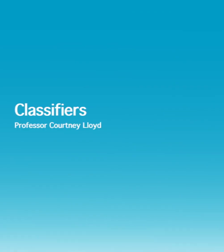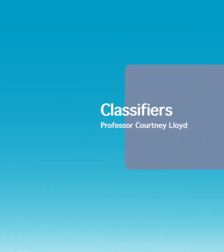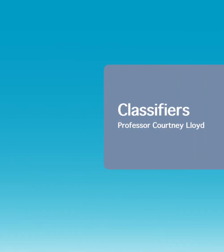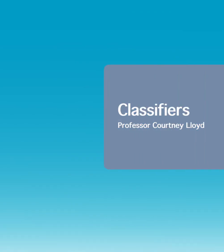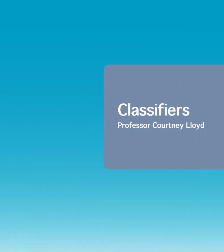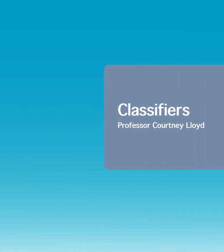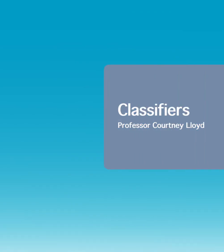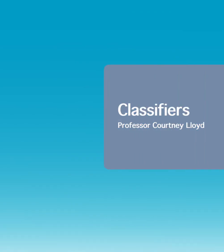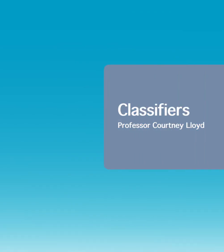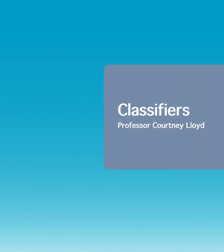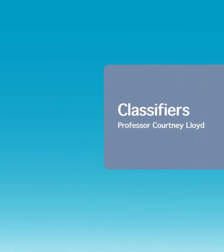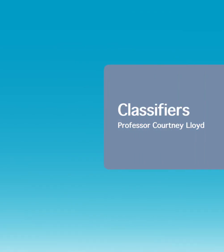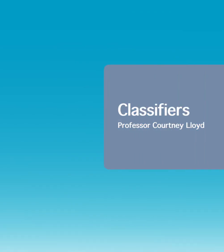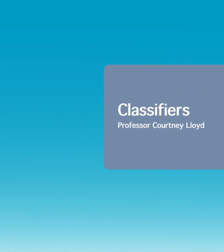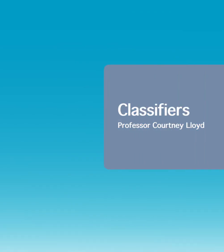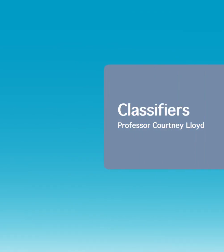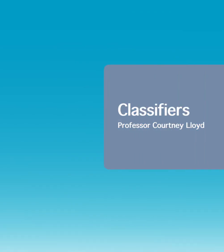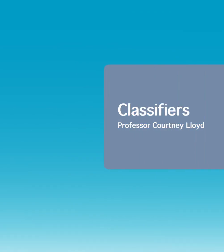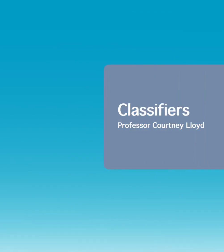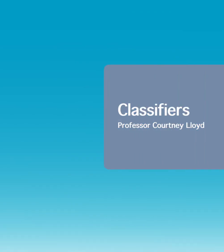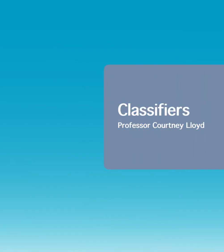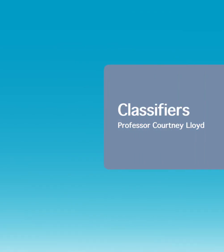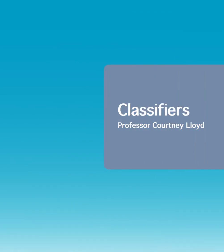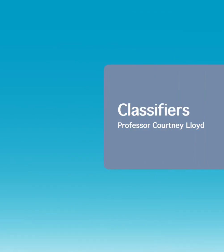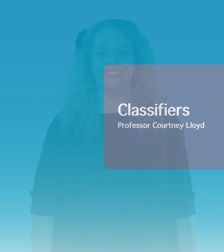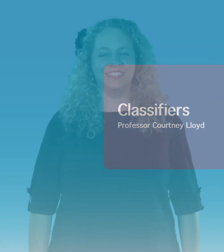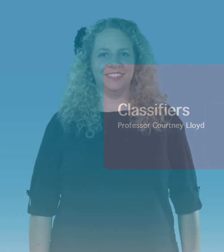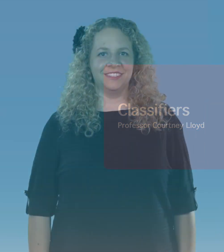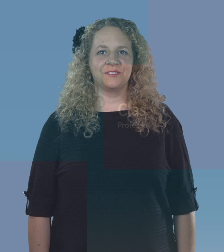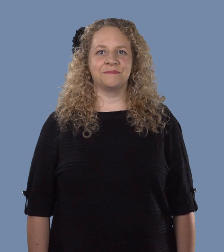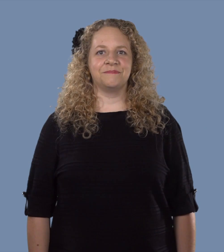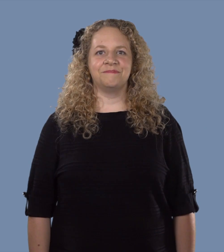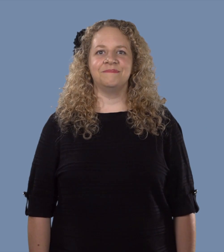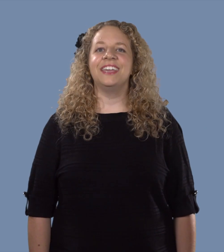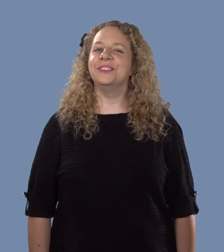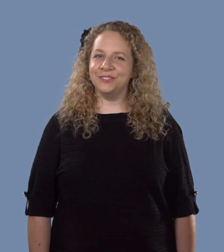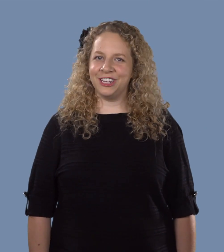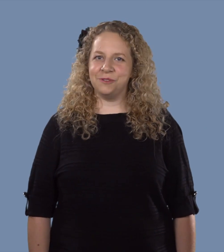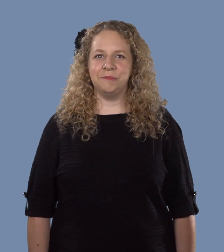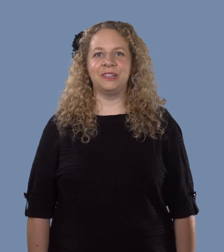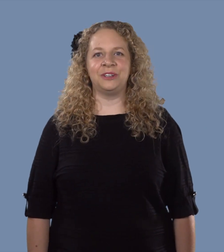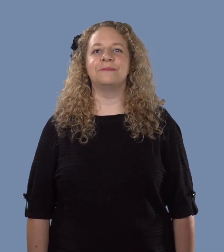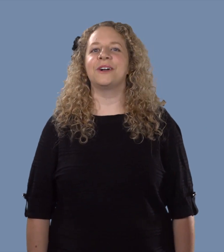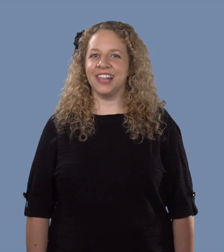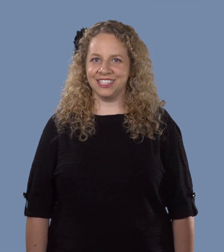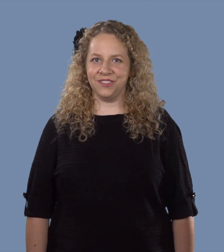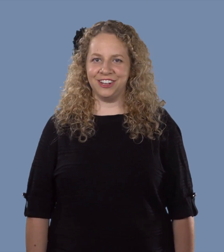In this video, we'll be learning about classifiers. Classifiers are hand shapes that are used to identify different classes or categories